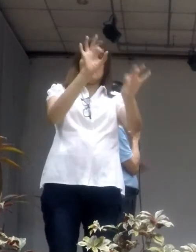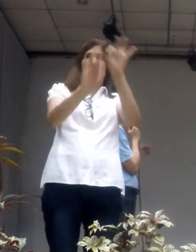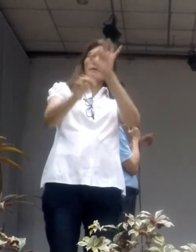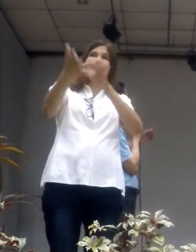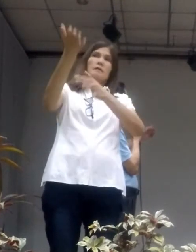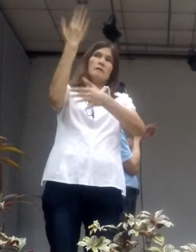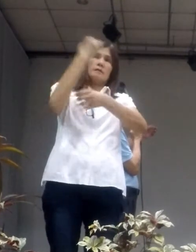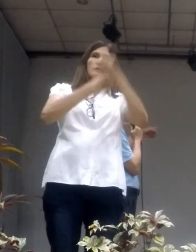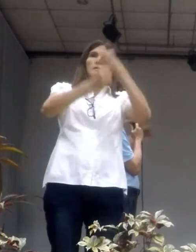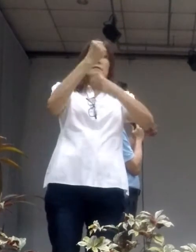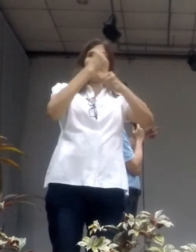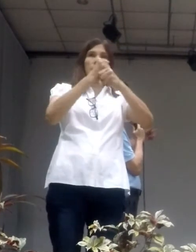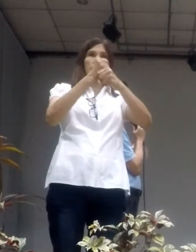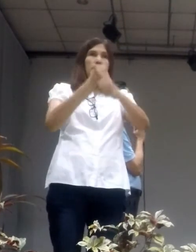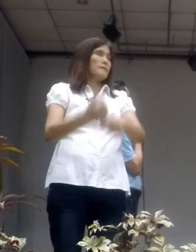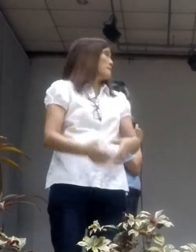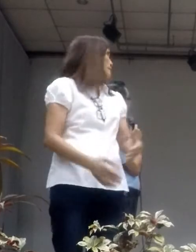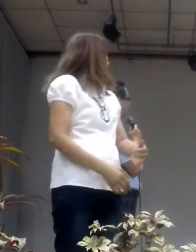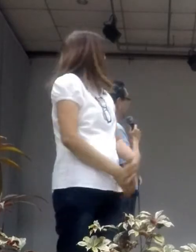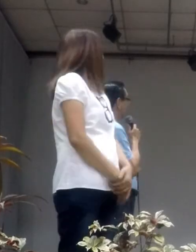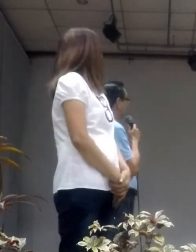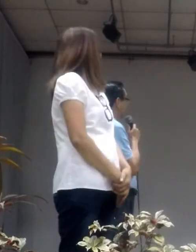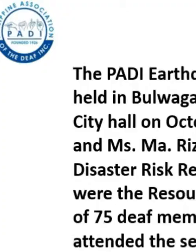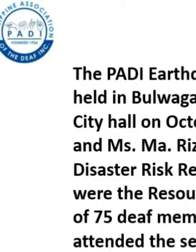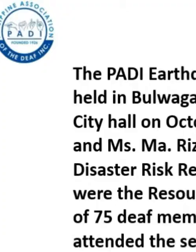inducted into office. Next.